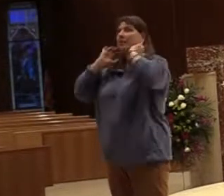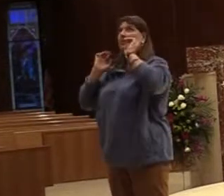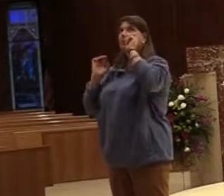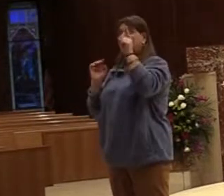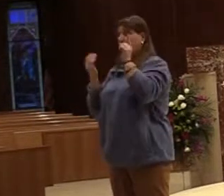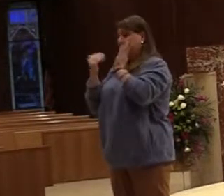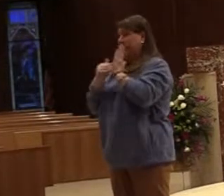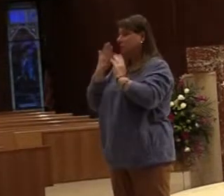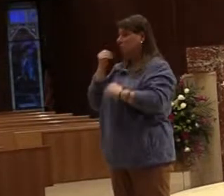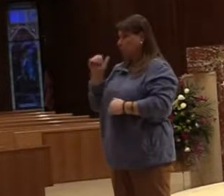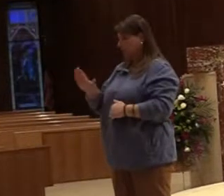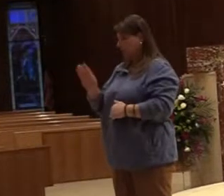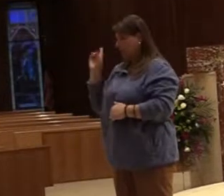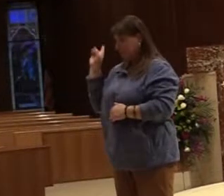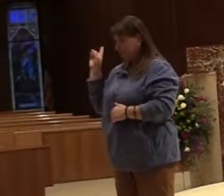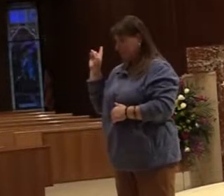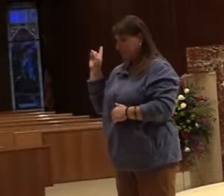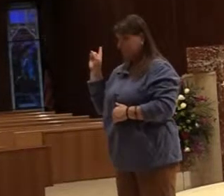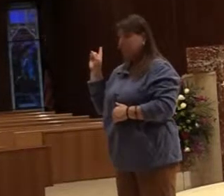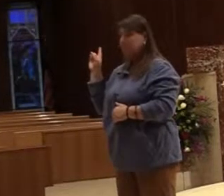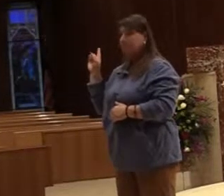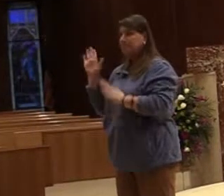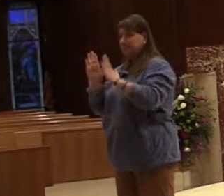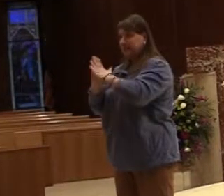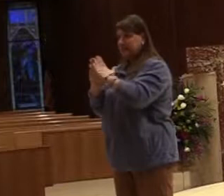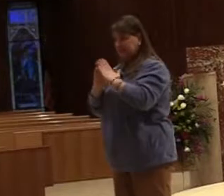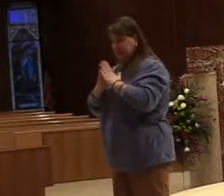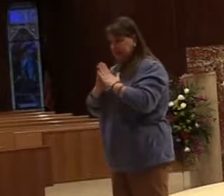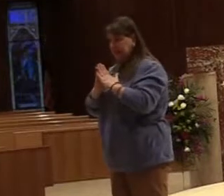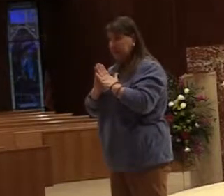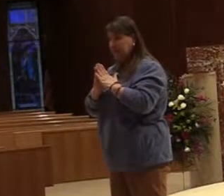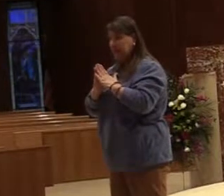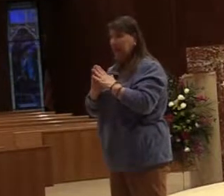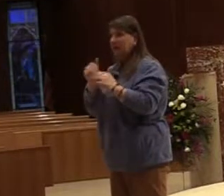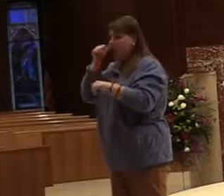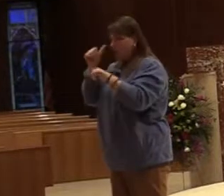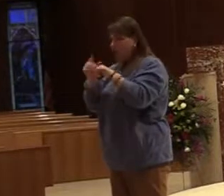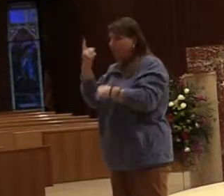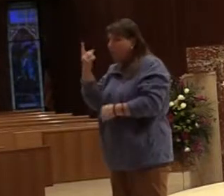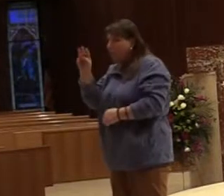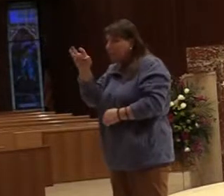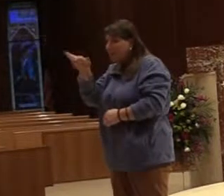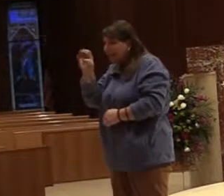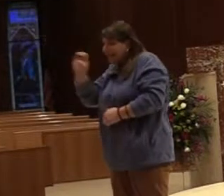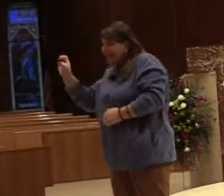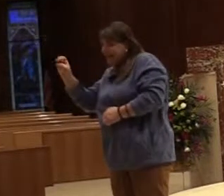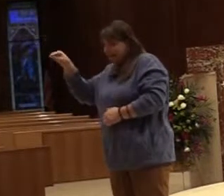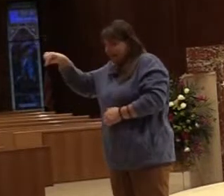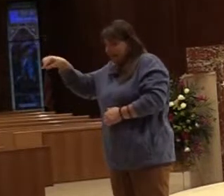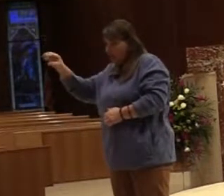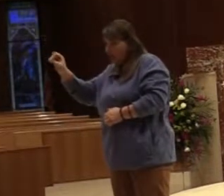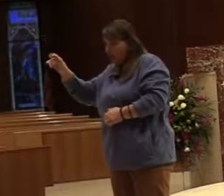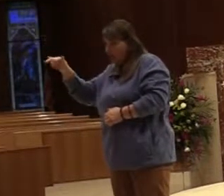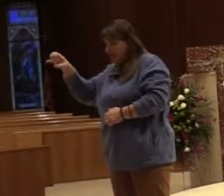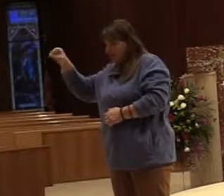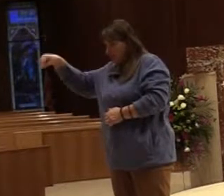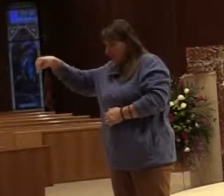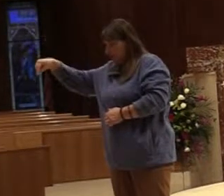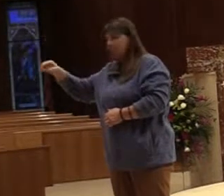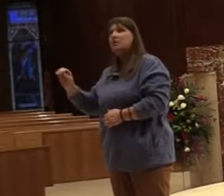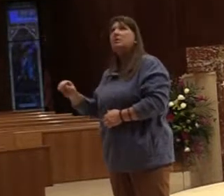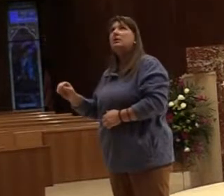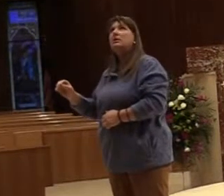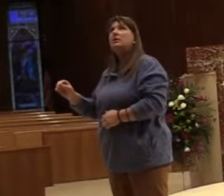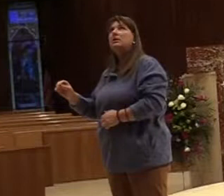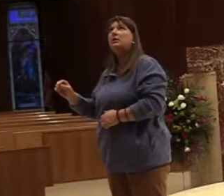again. Just to remind you that we're still about a mile to the east of the Mount of Olives. The next slide is